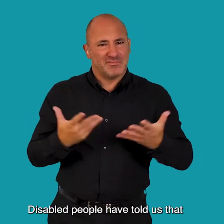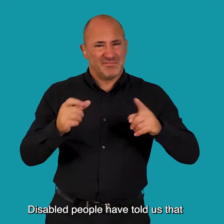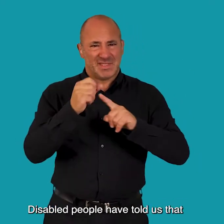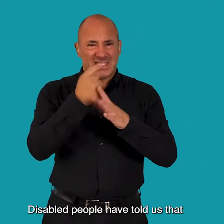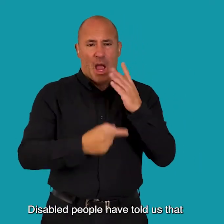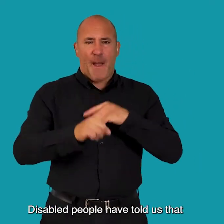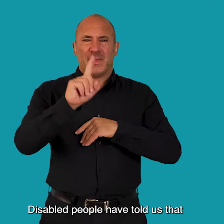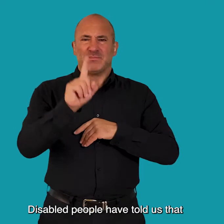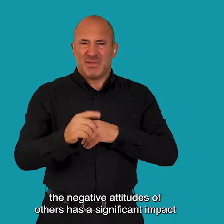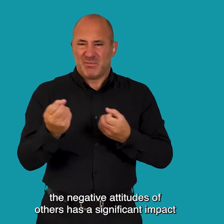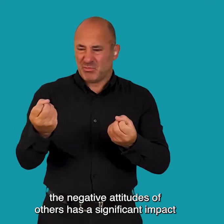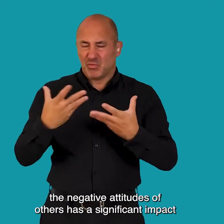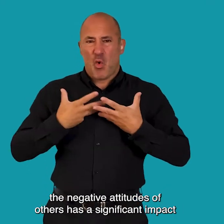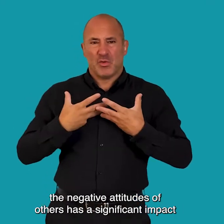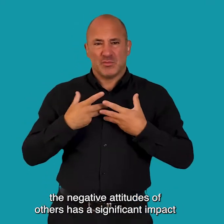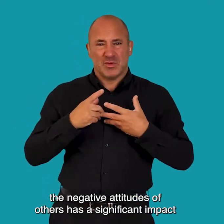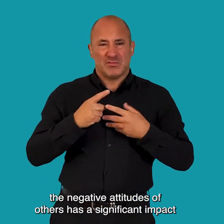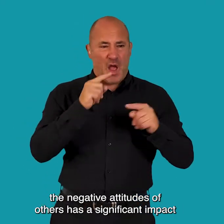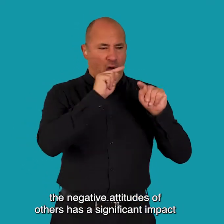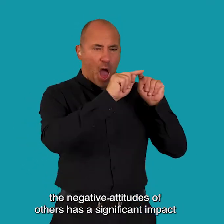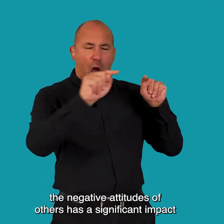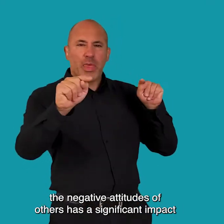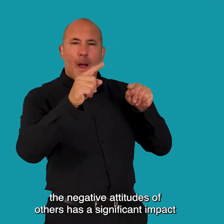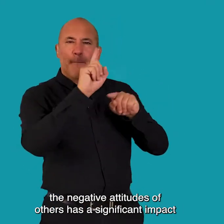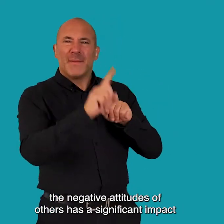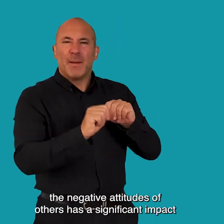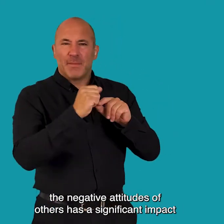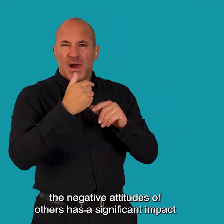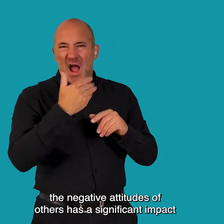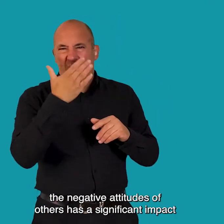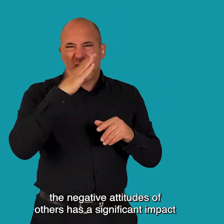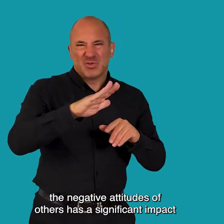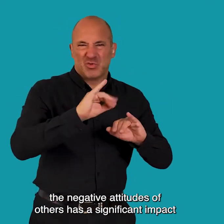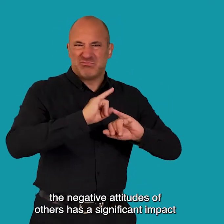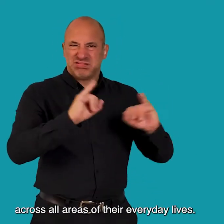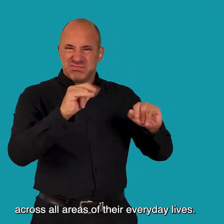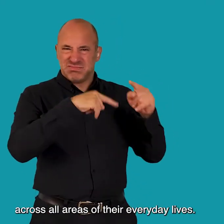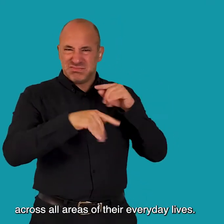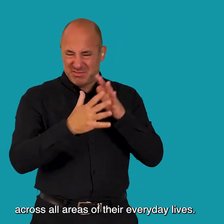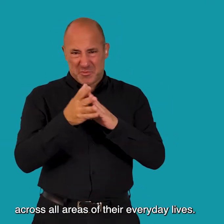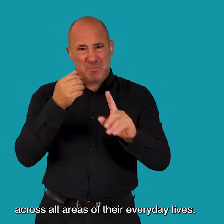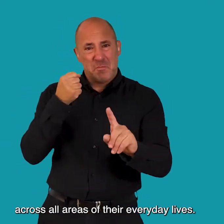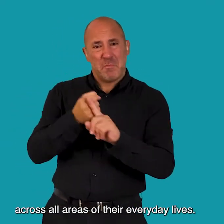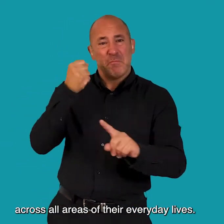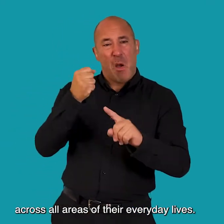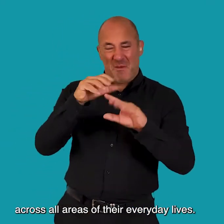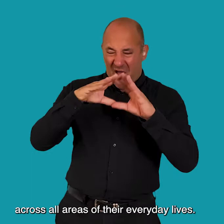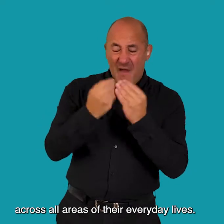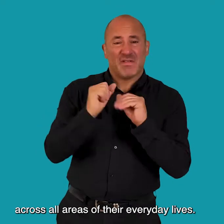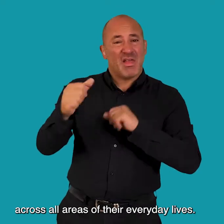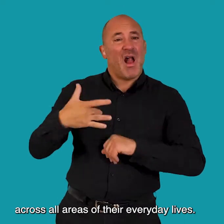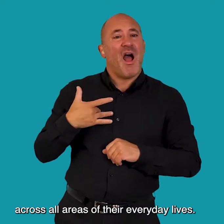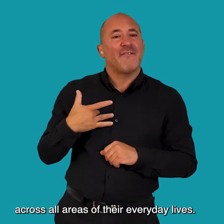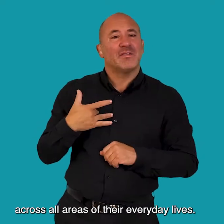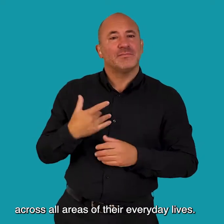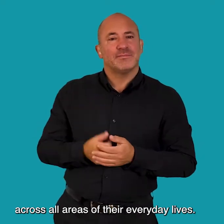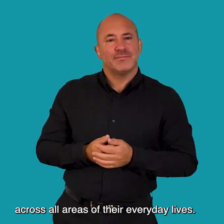have told us that the negative attitudes of others has a significant impact across all areas of their everyday lives. A